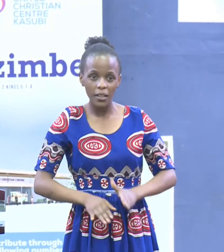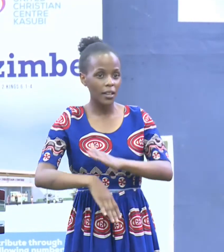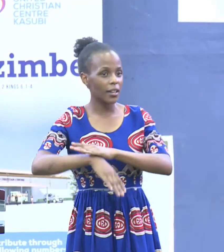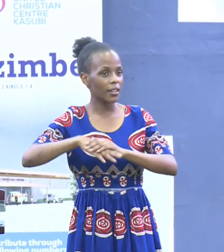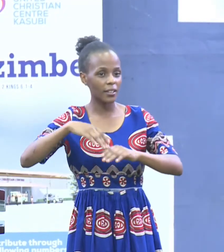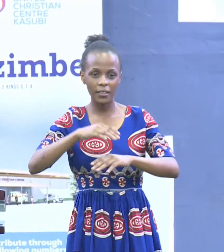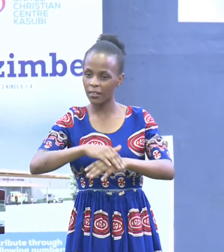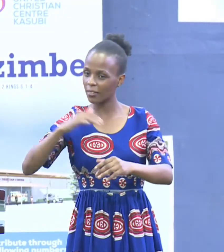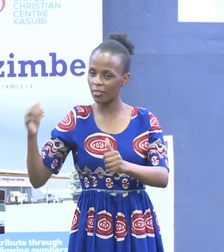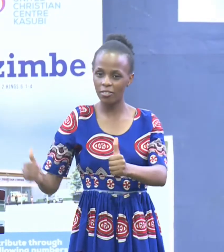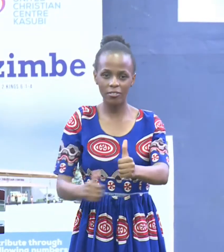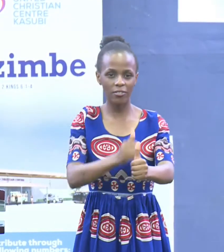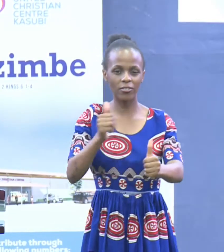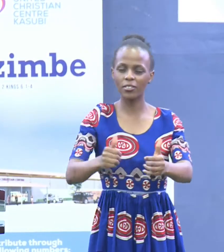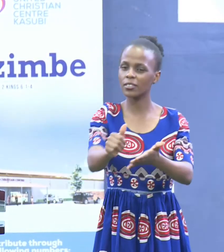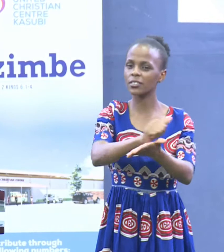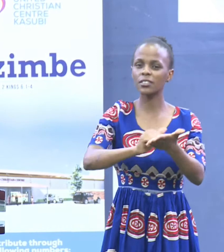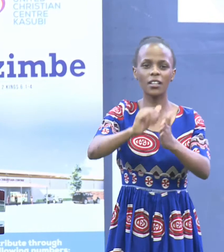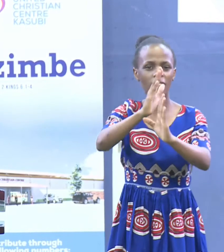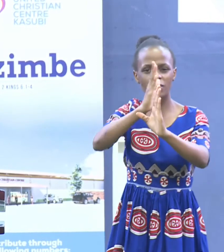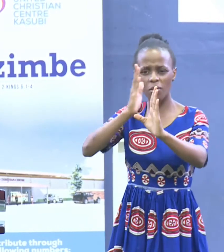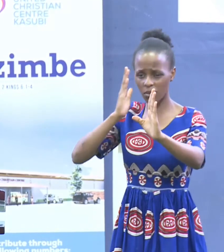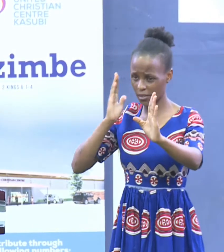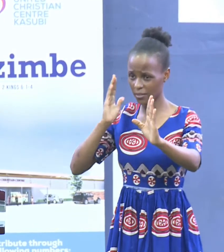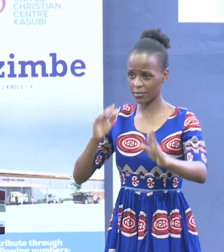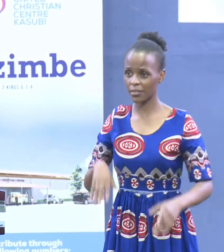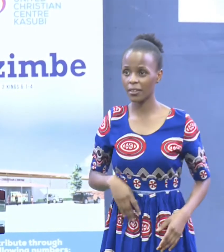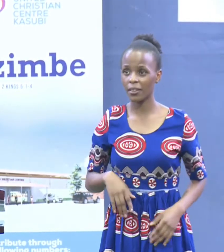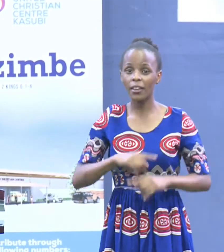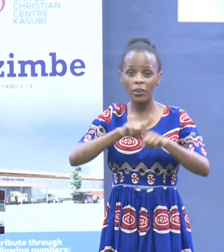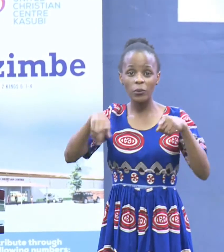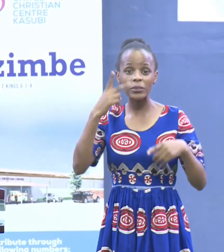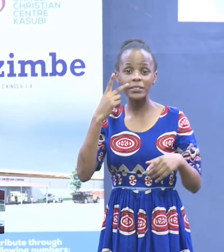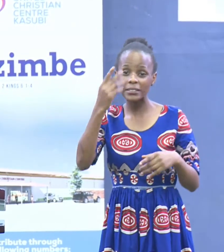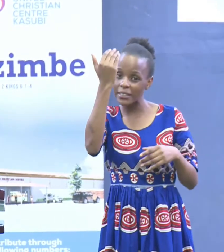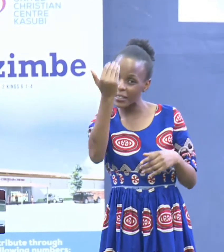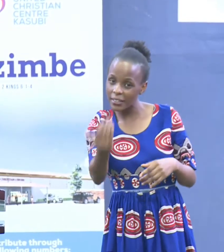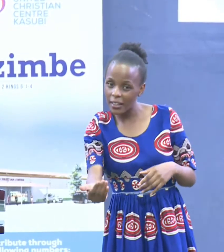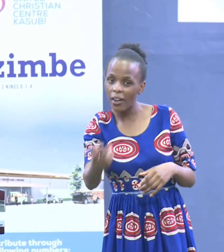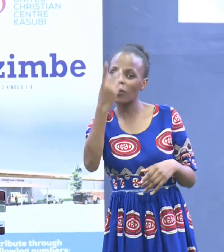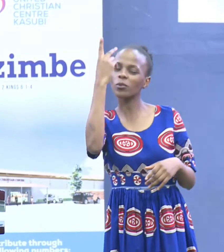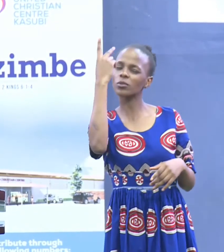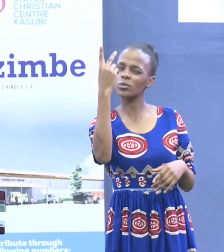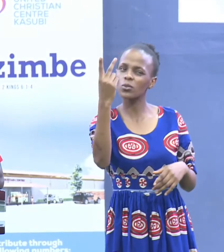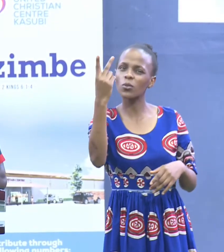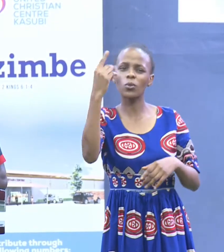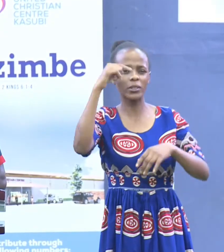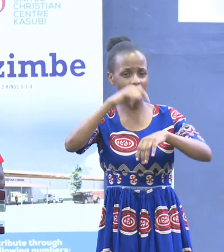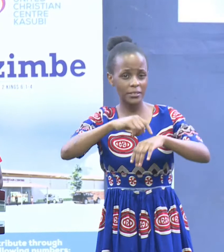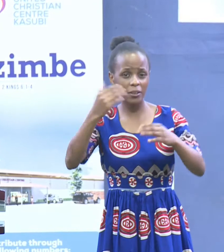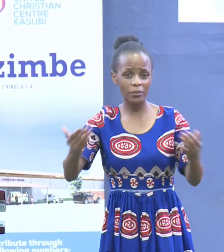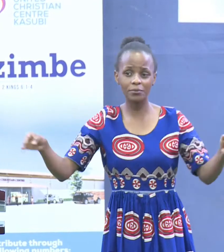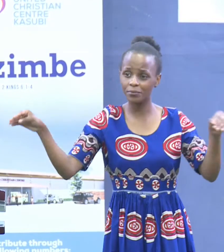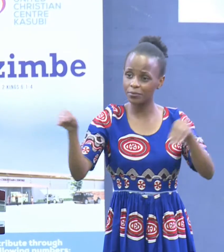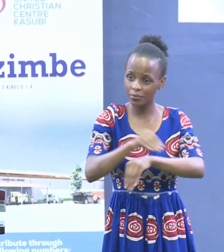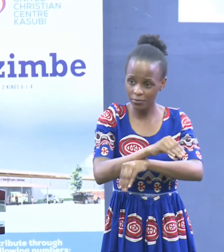firstborn. I told you he doesn't follow our natural order as a birthed. I've seen him 2 times